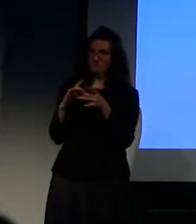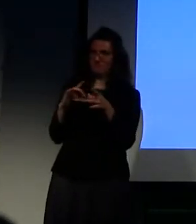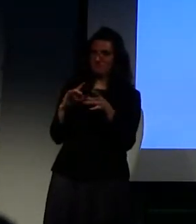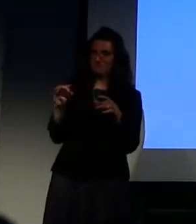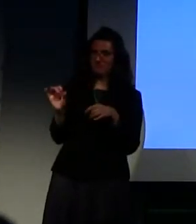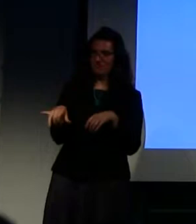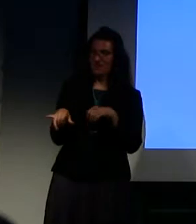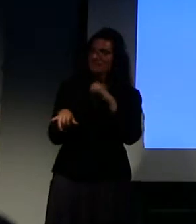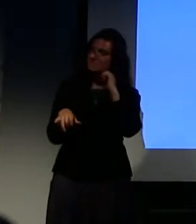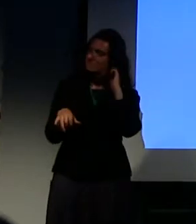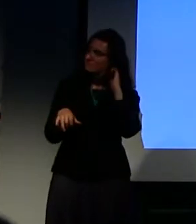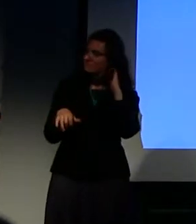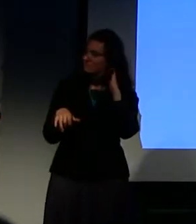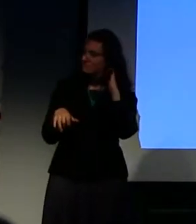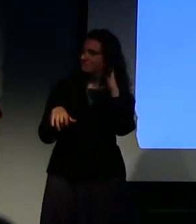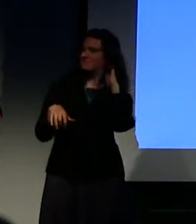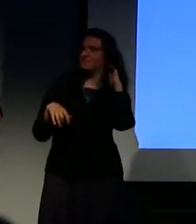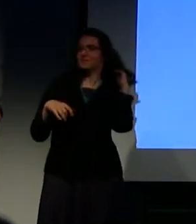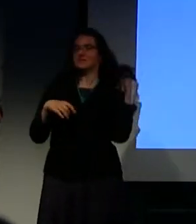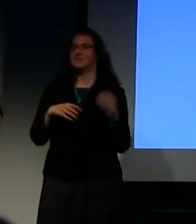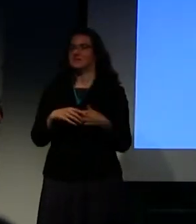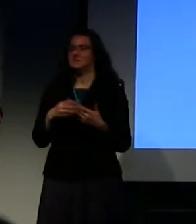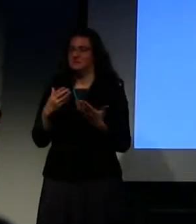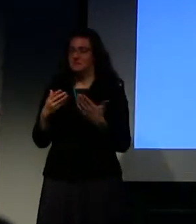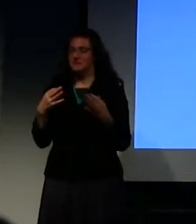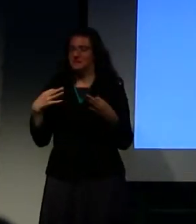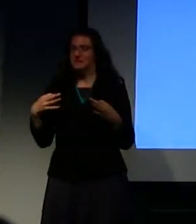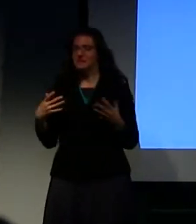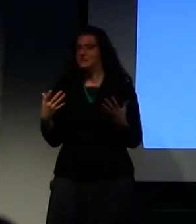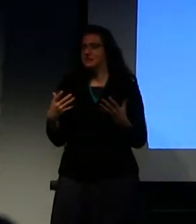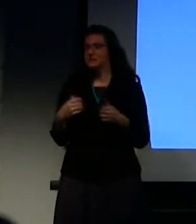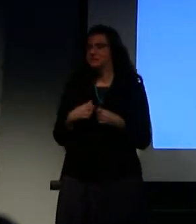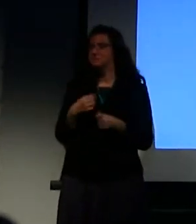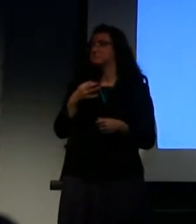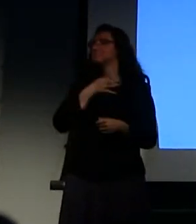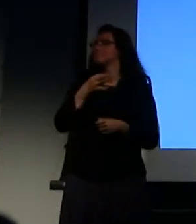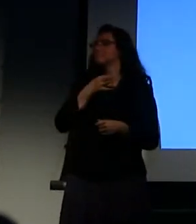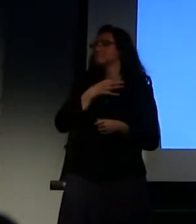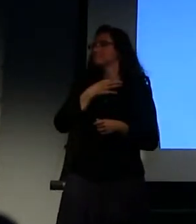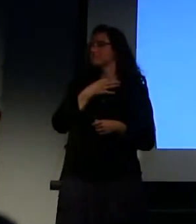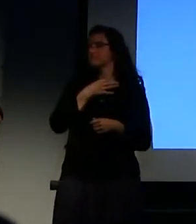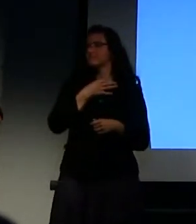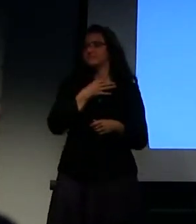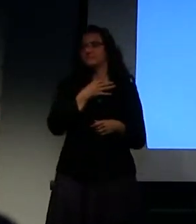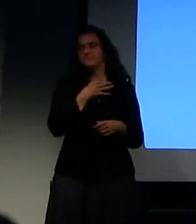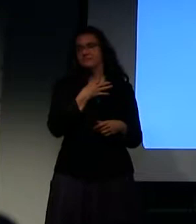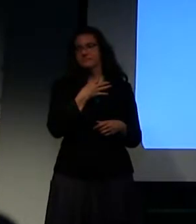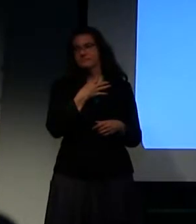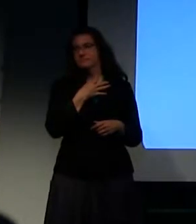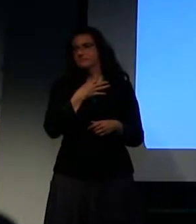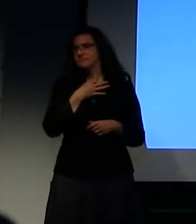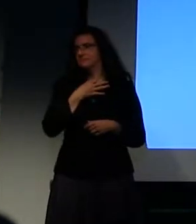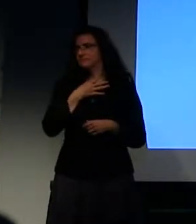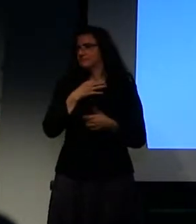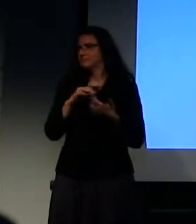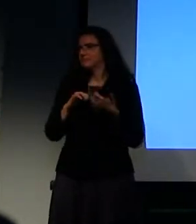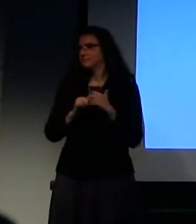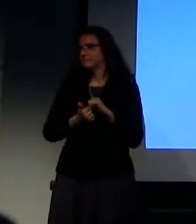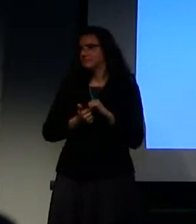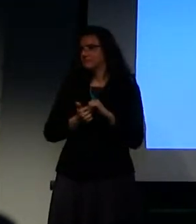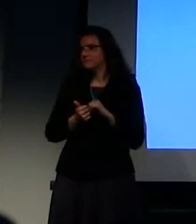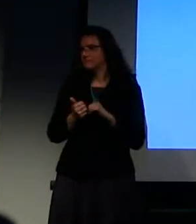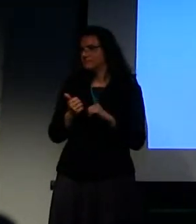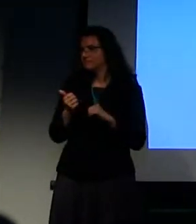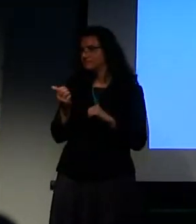that. And maybe tell us, I'm curious, Matt, how you, and if you, and how